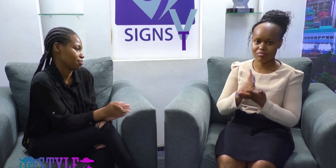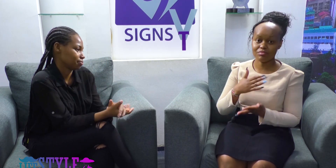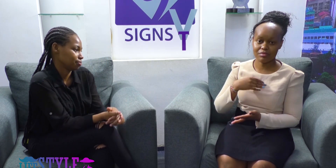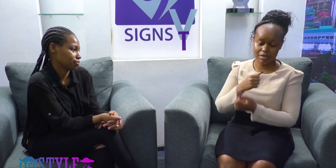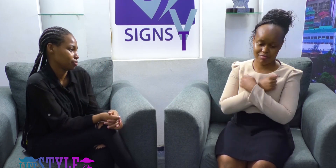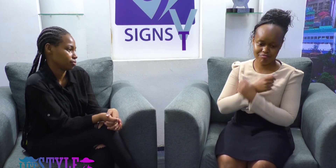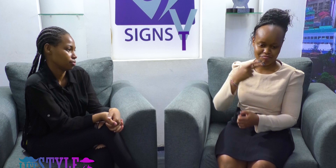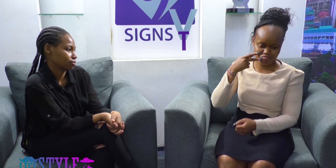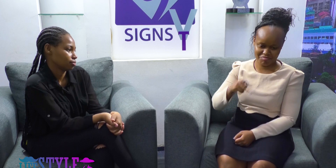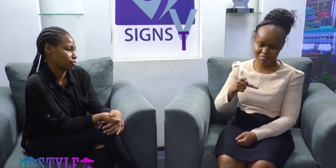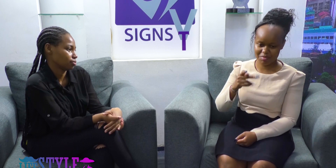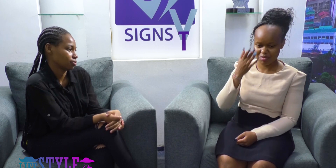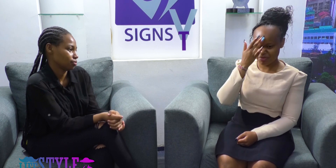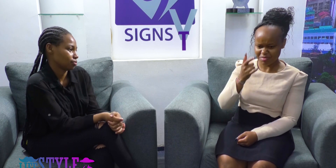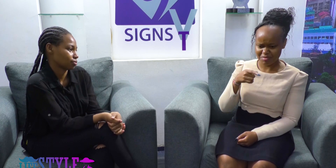Why do you love color purple?